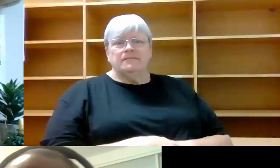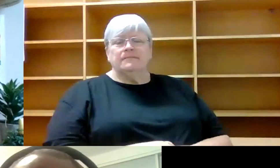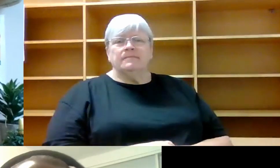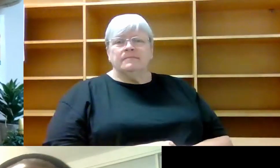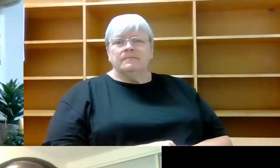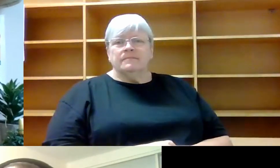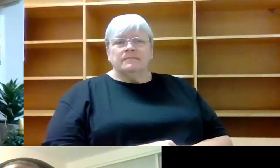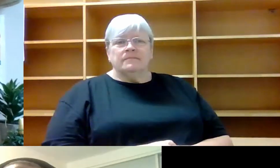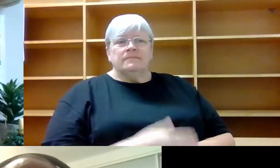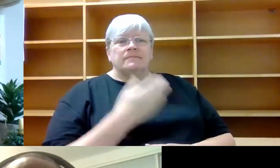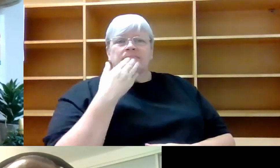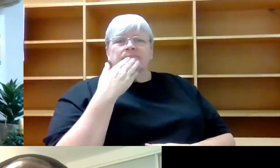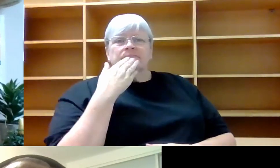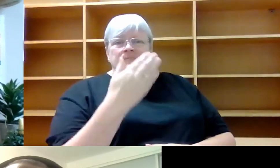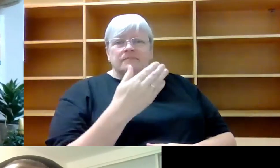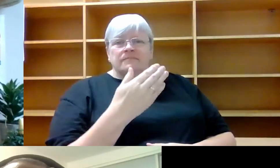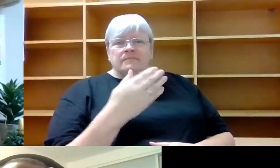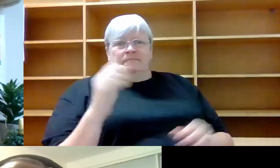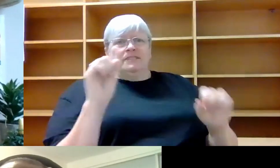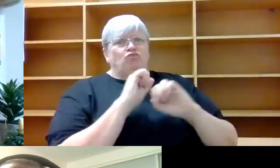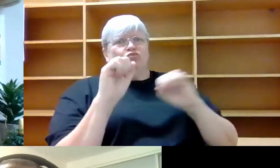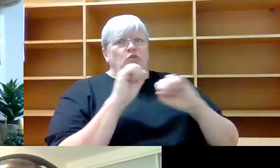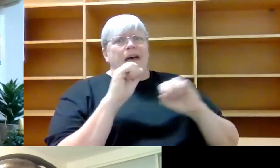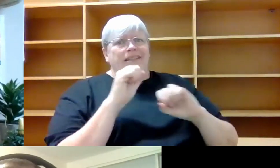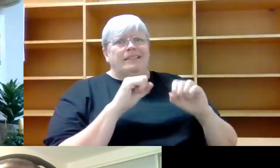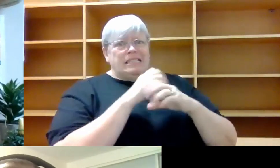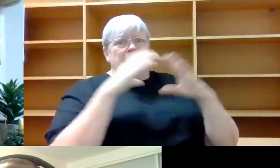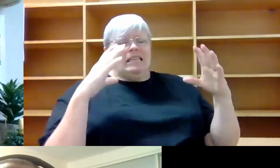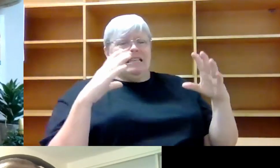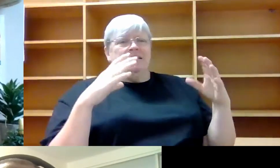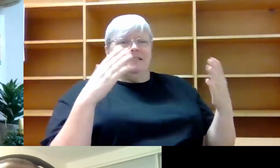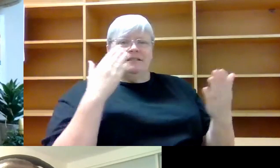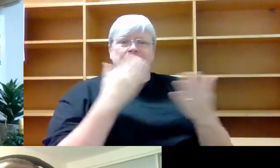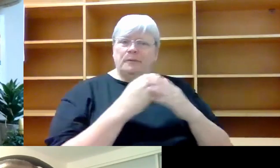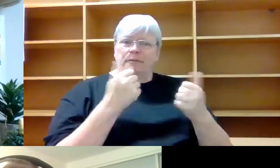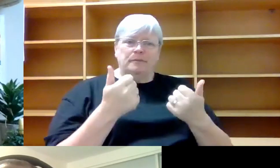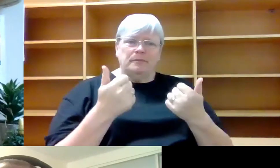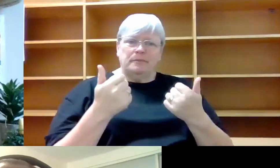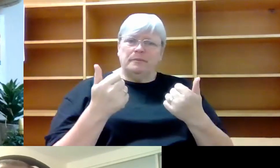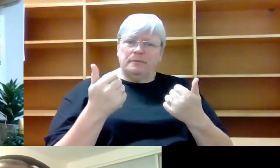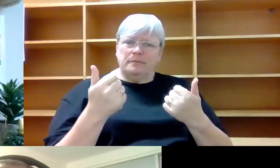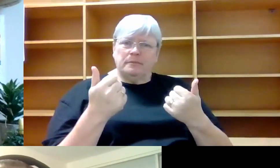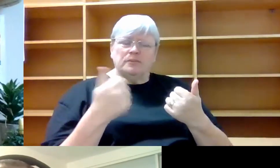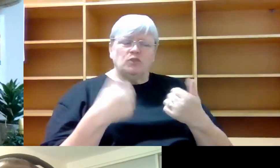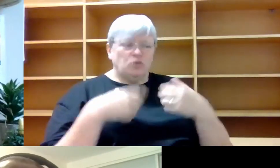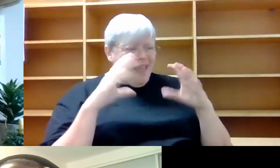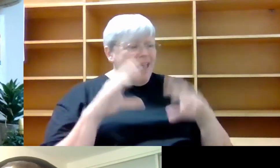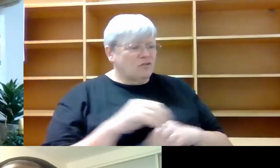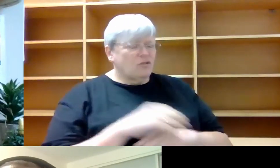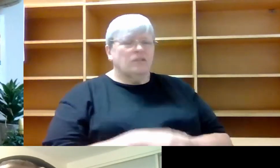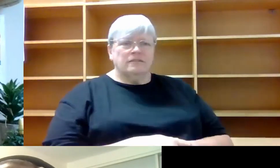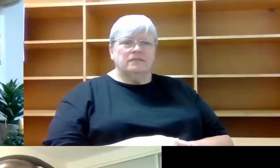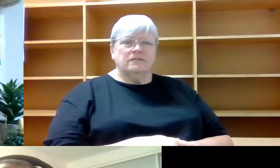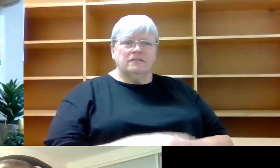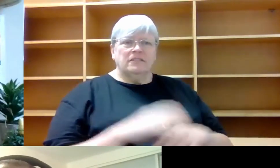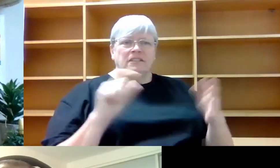Thank you so much. What a great note to end on. Chaos. If any of you